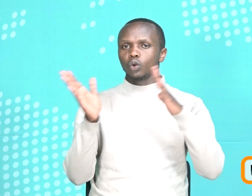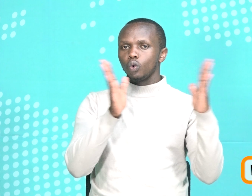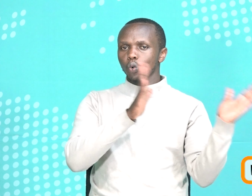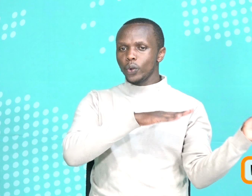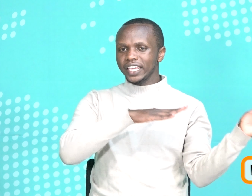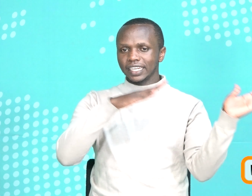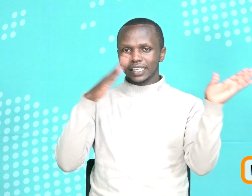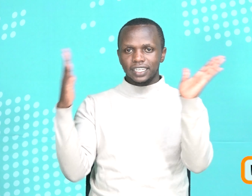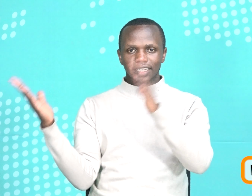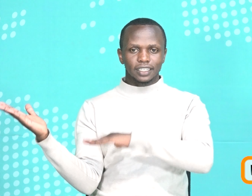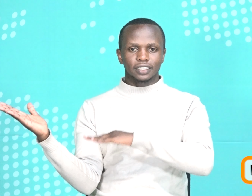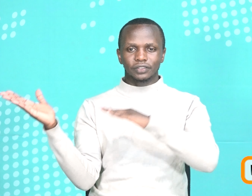wind,